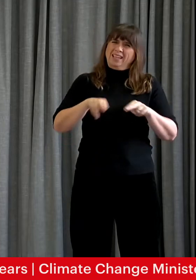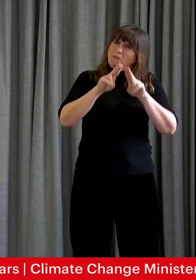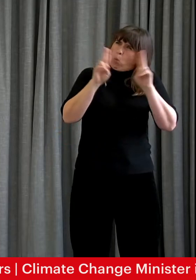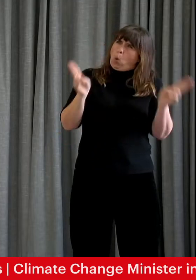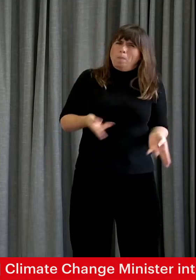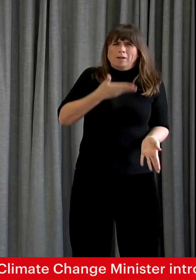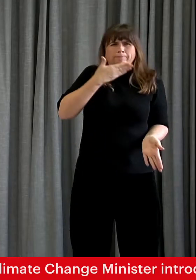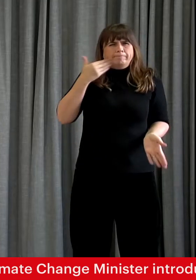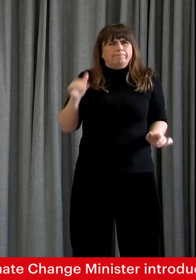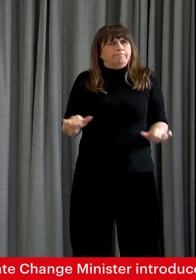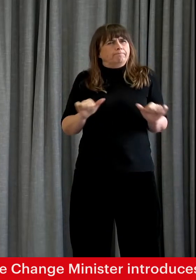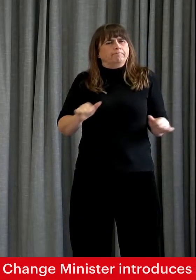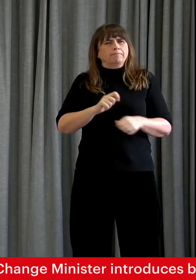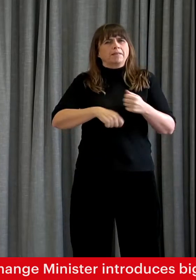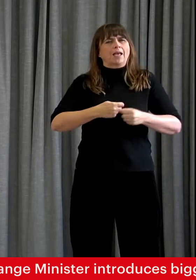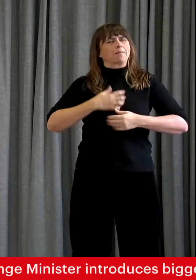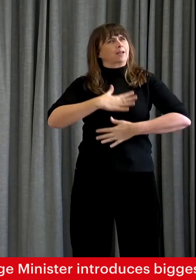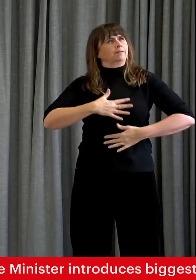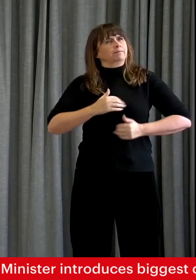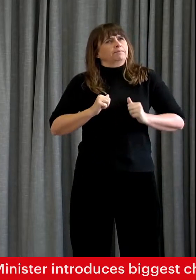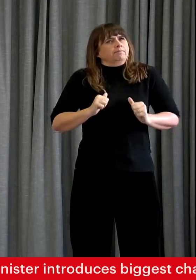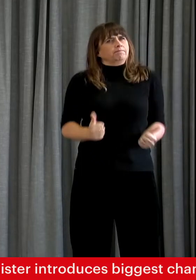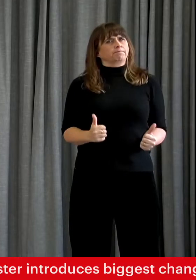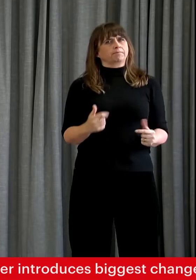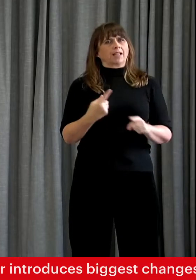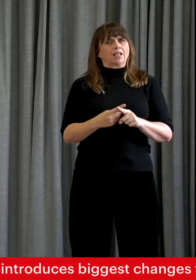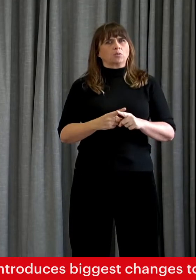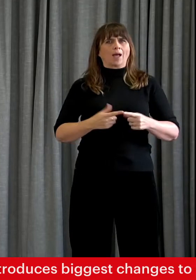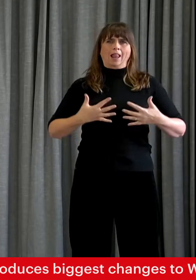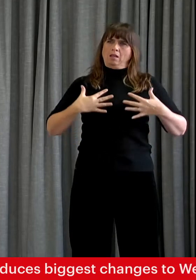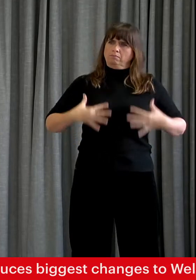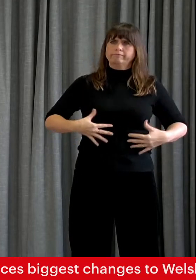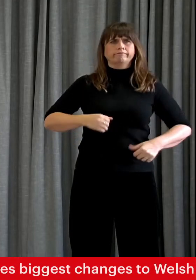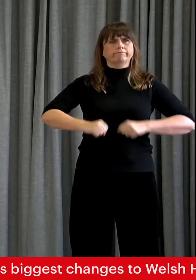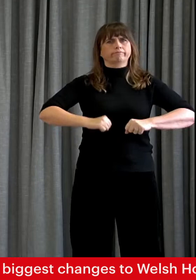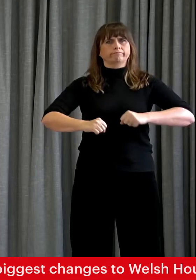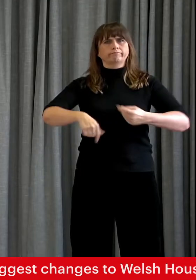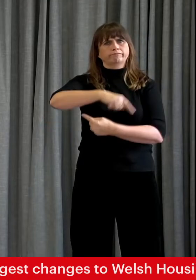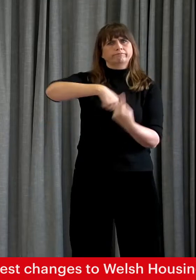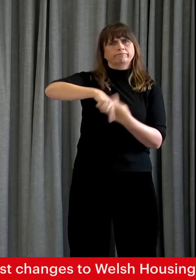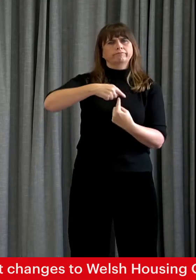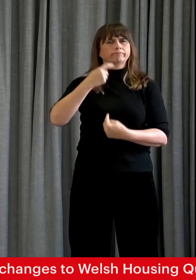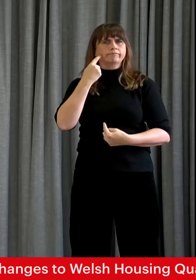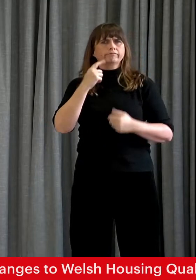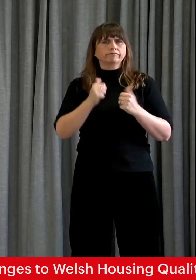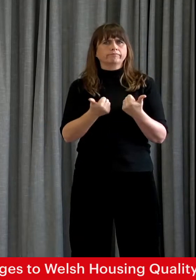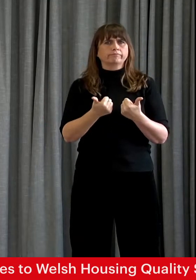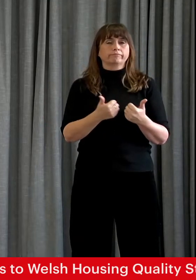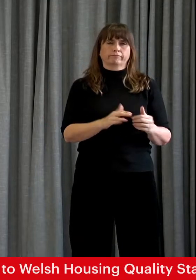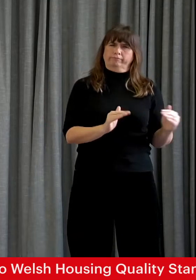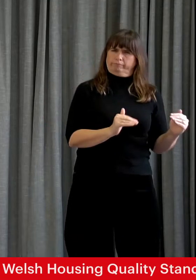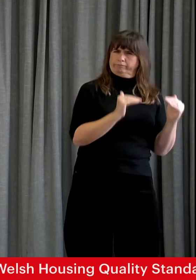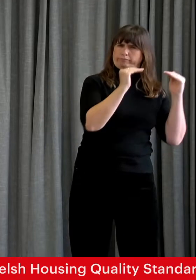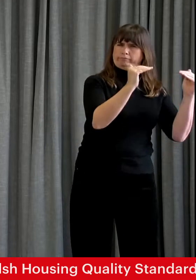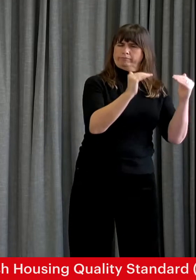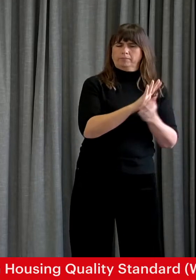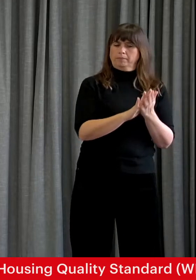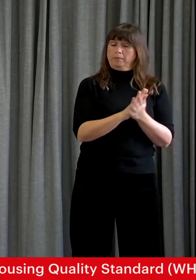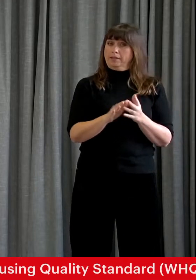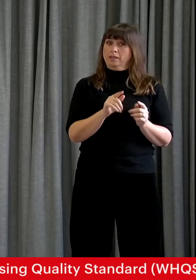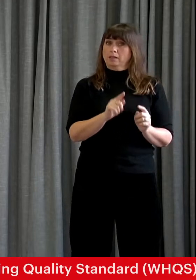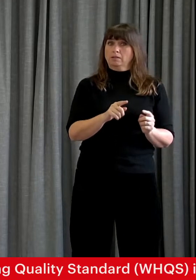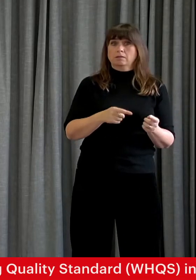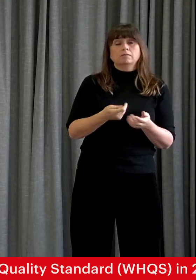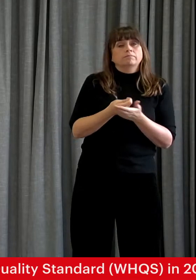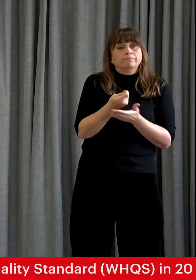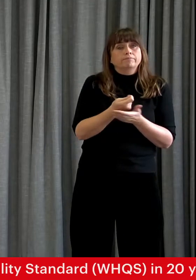brings multiple physical and mental well-being benefits. The 44 elements that make up the standard will ensure social homes in Wales continue to provide